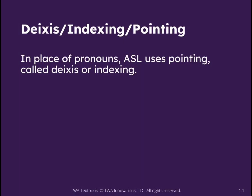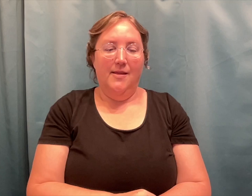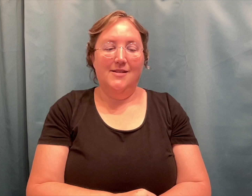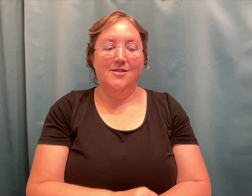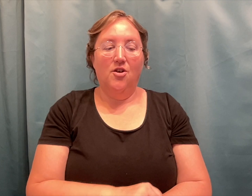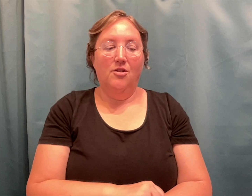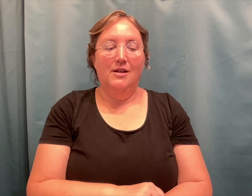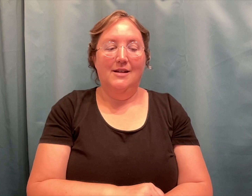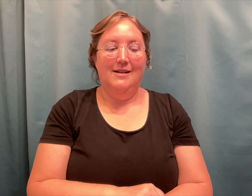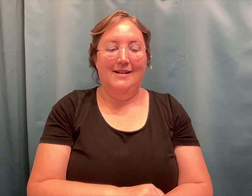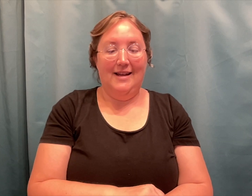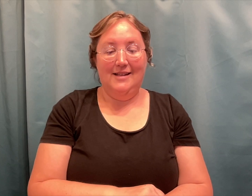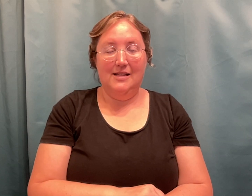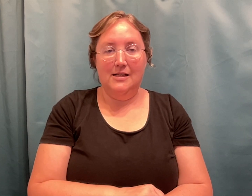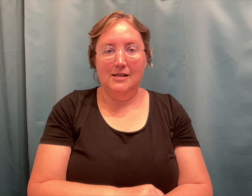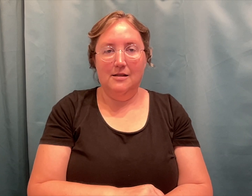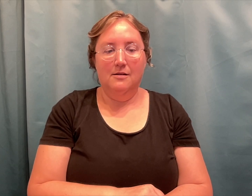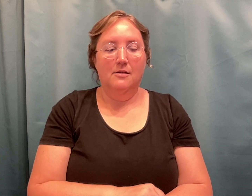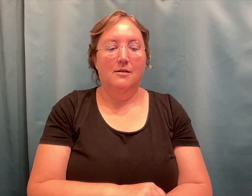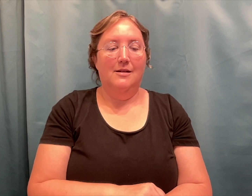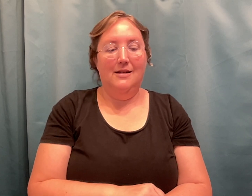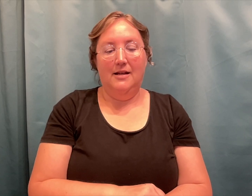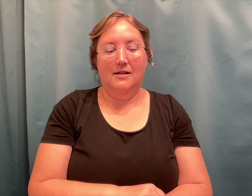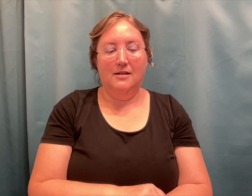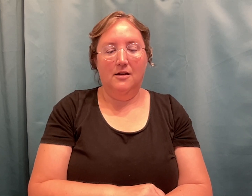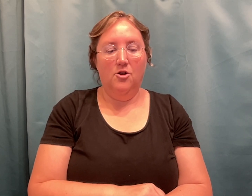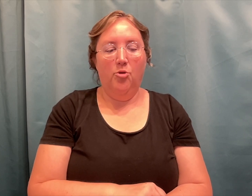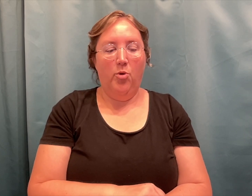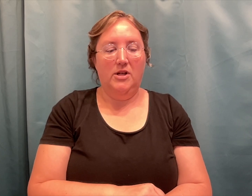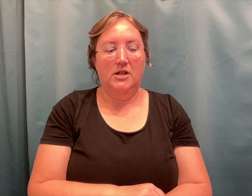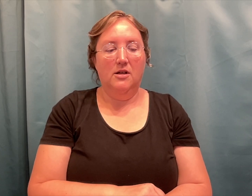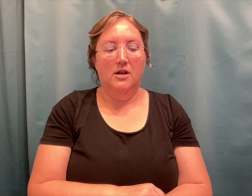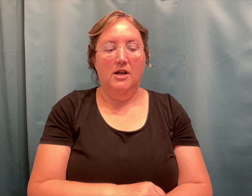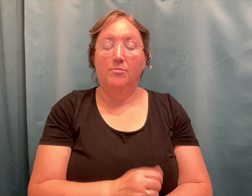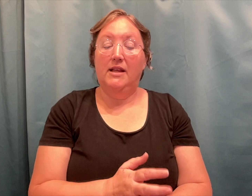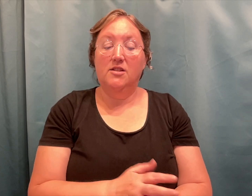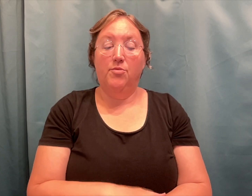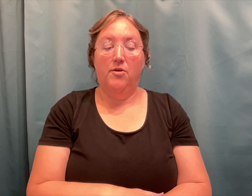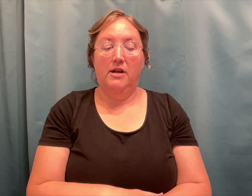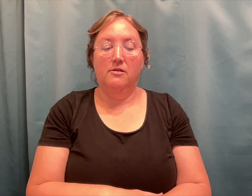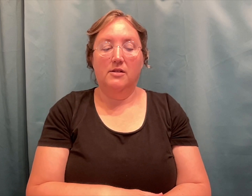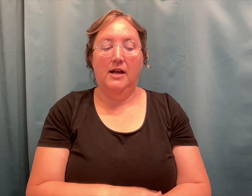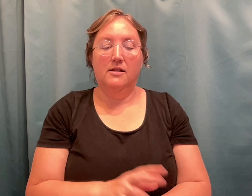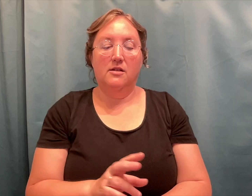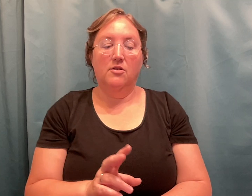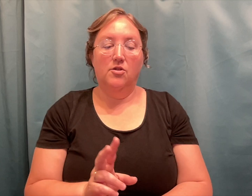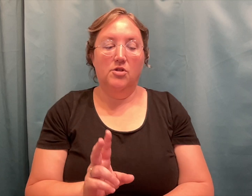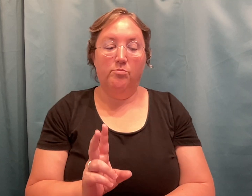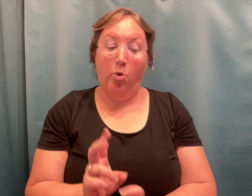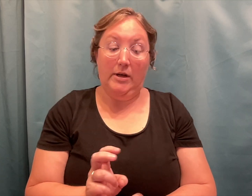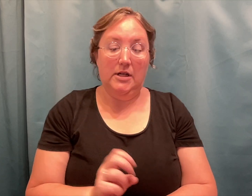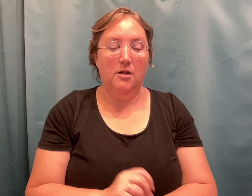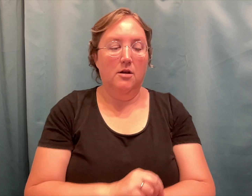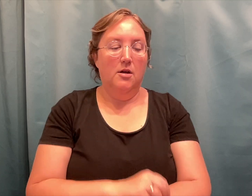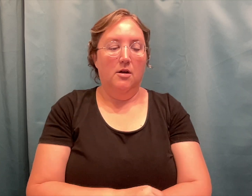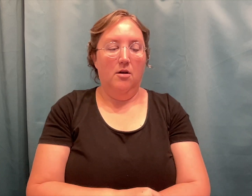This is called deixis, indexing or pointing. In place of pronouns, ASL uses pointing,